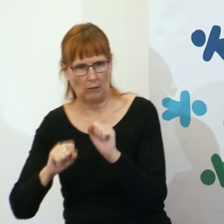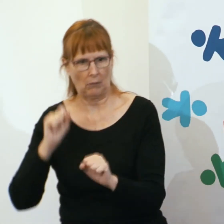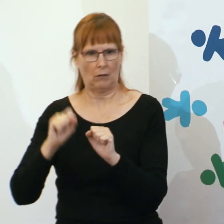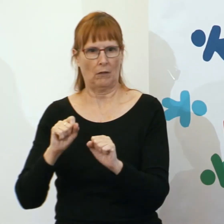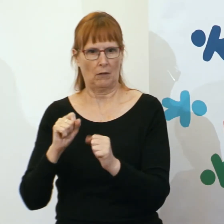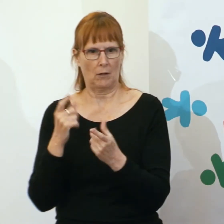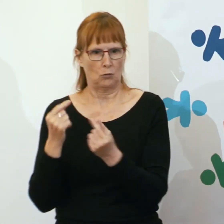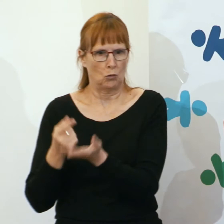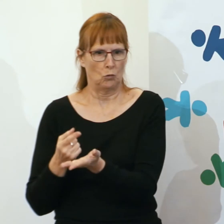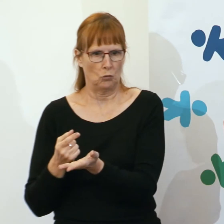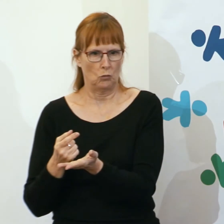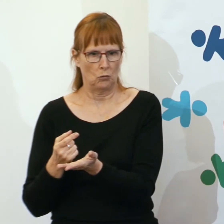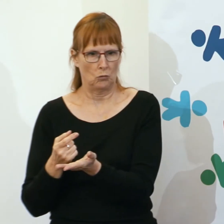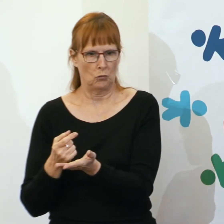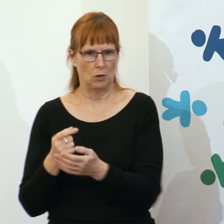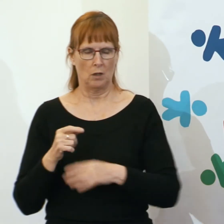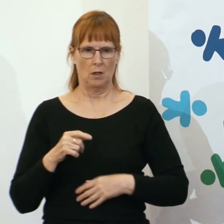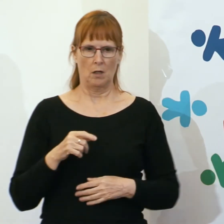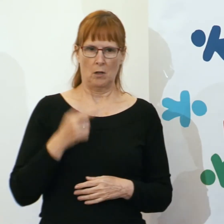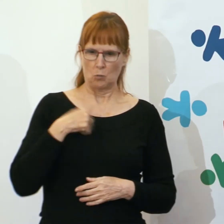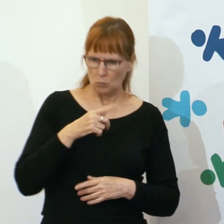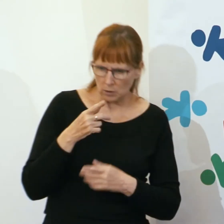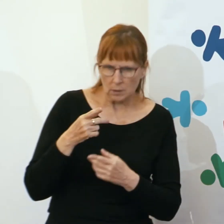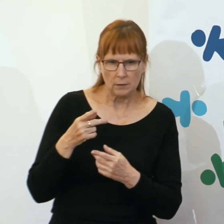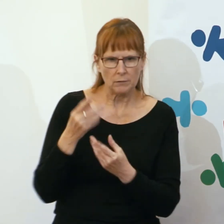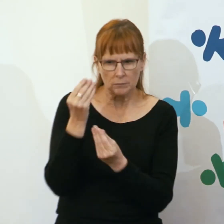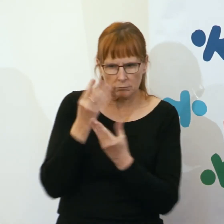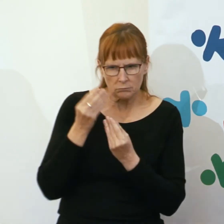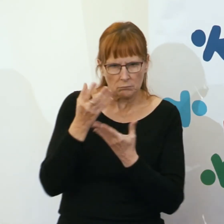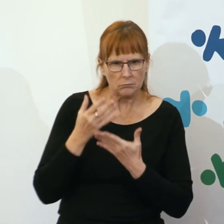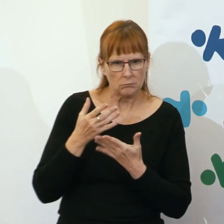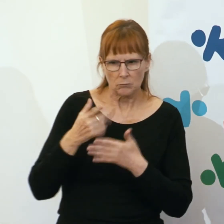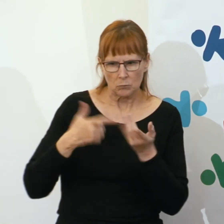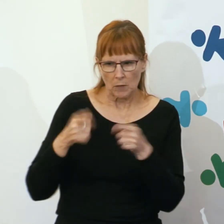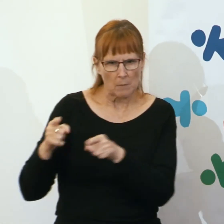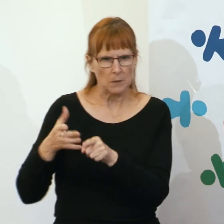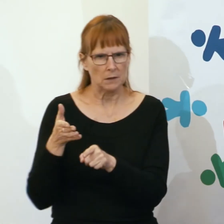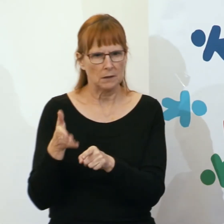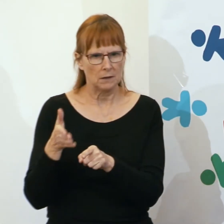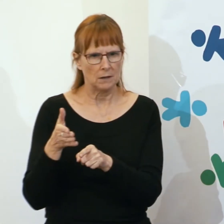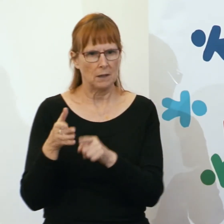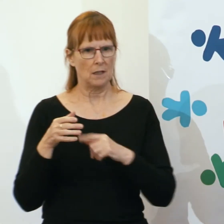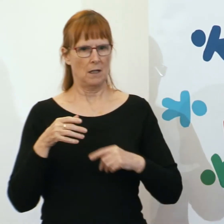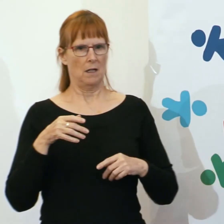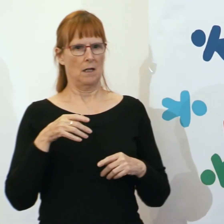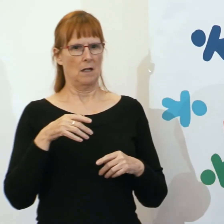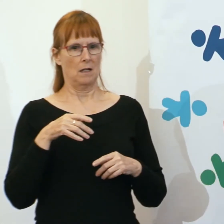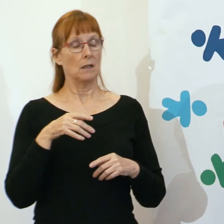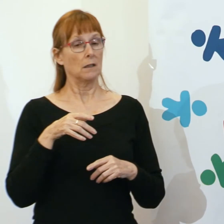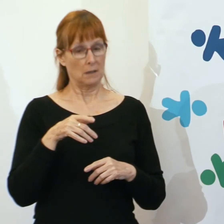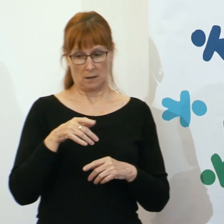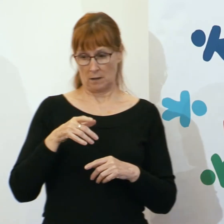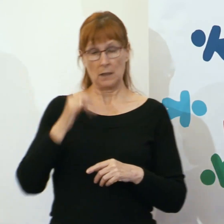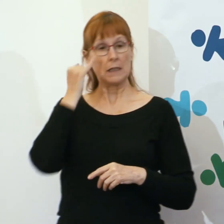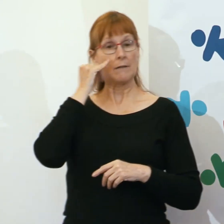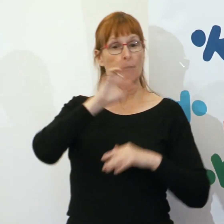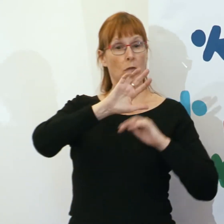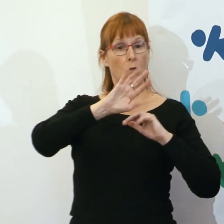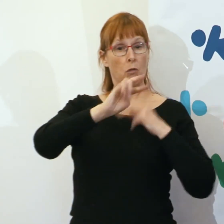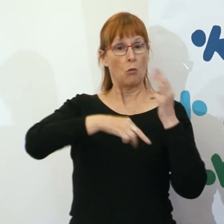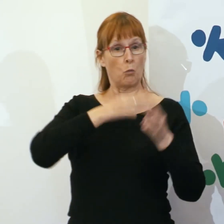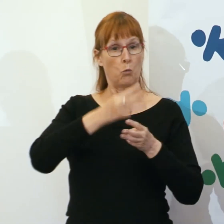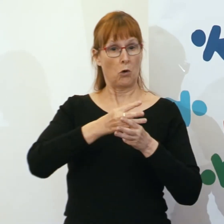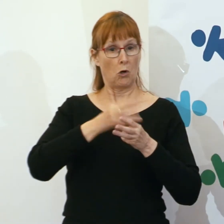true. Their plight is worsened when so much of the rest of the world answers their pain with